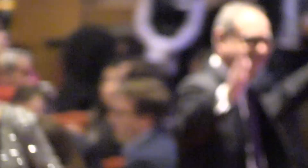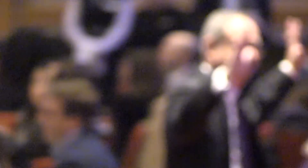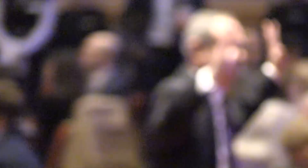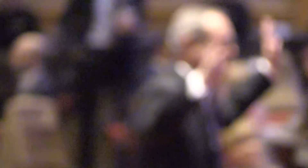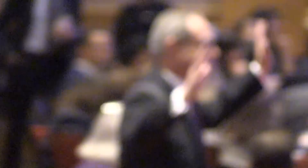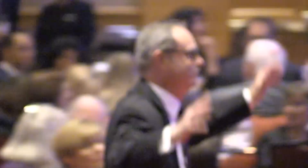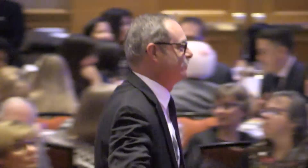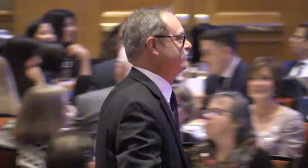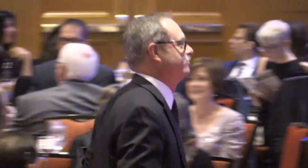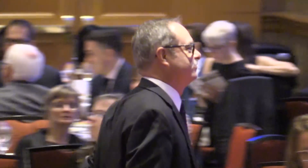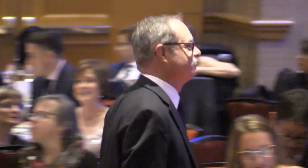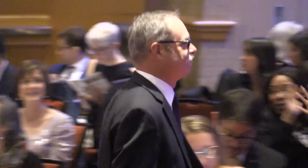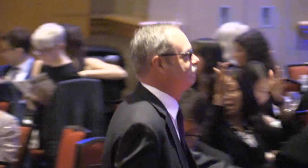Lisa Hamlin.